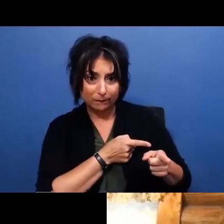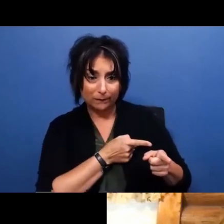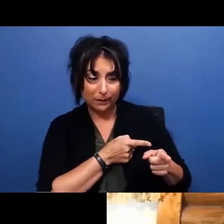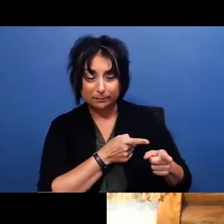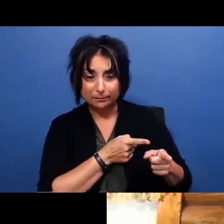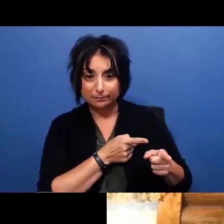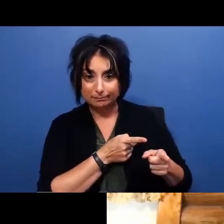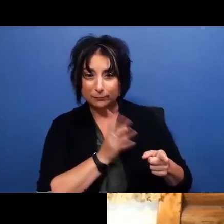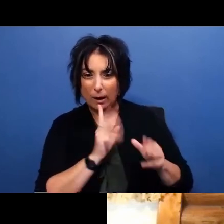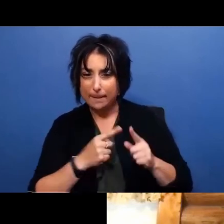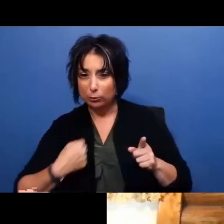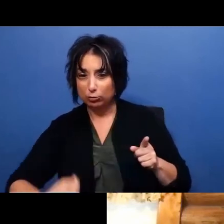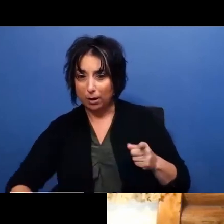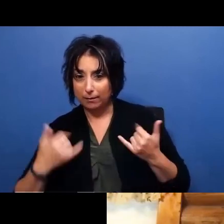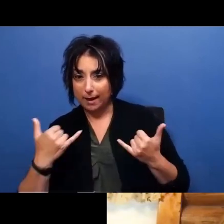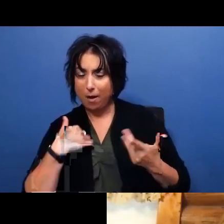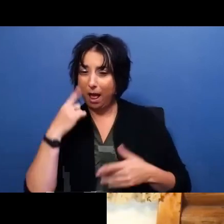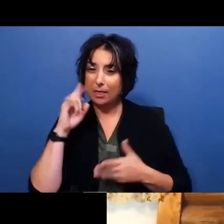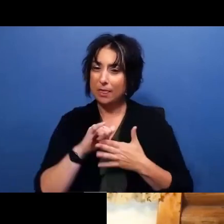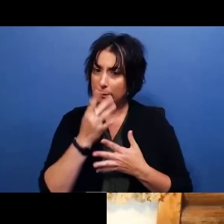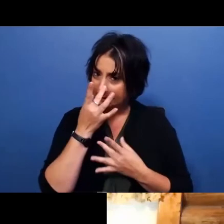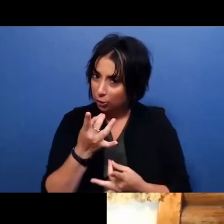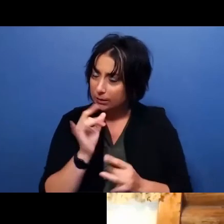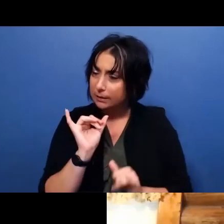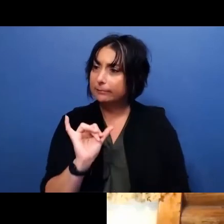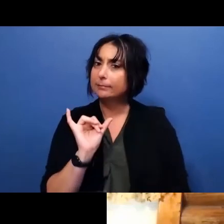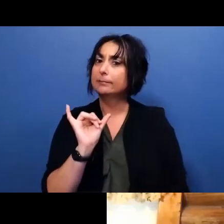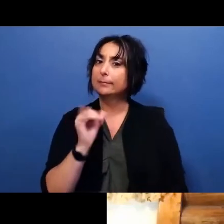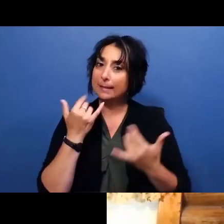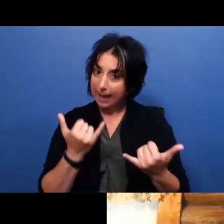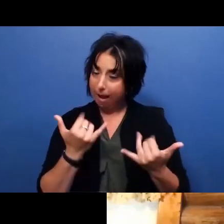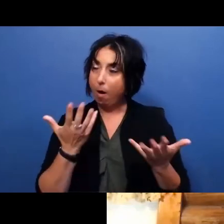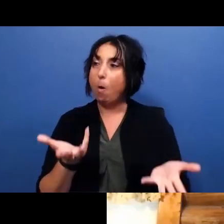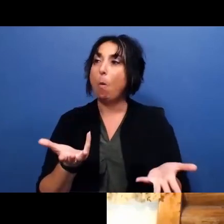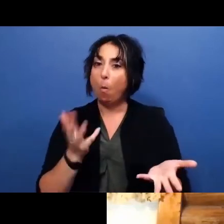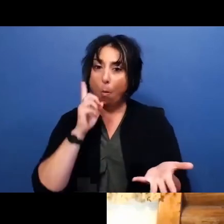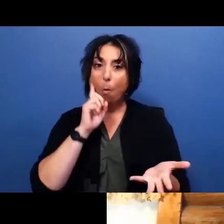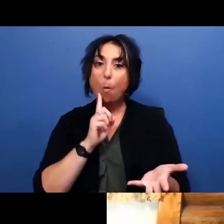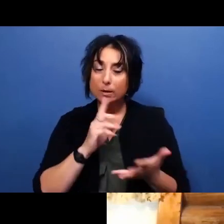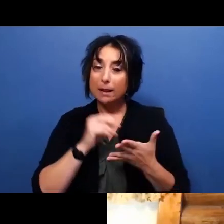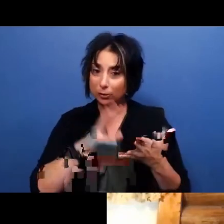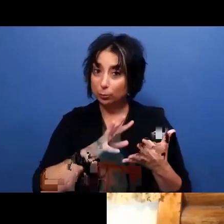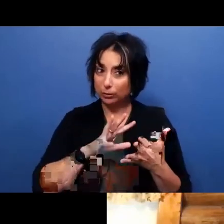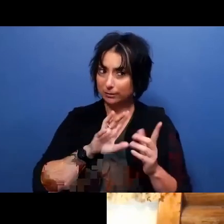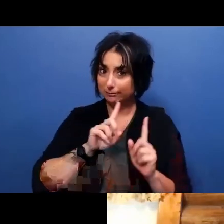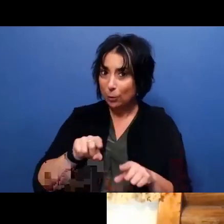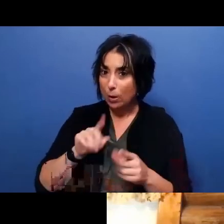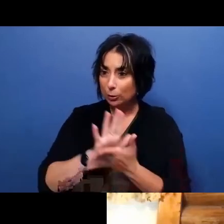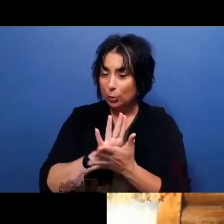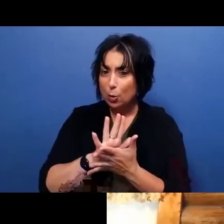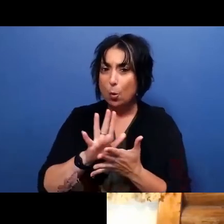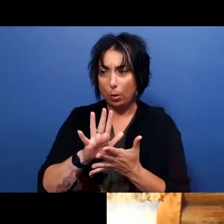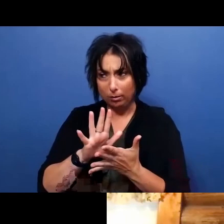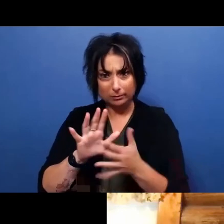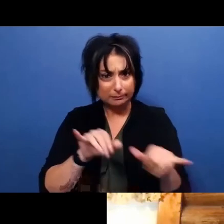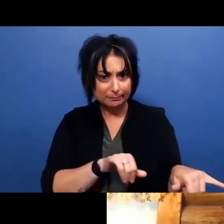China. So I thought that was an interesting phenomenon that now deaf students were now going to school with, you know, students with really